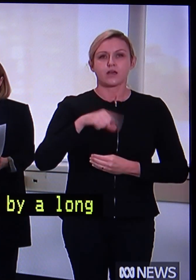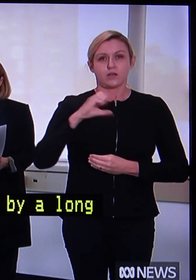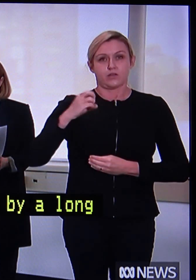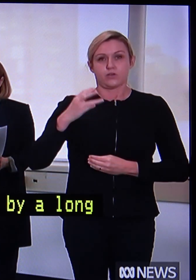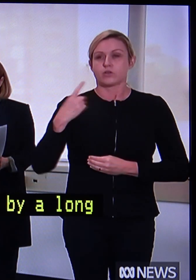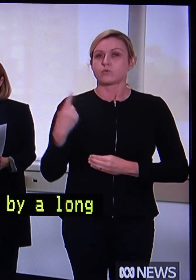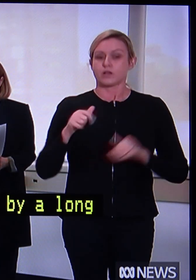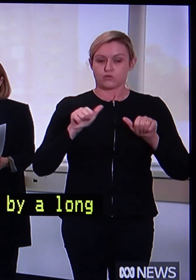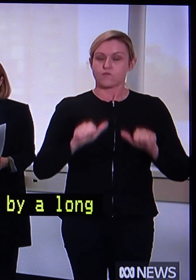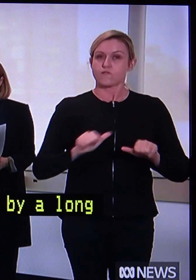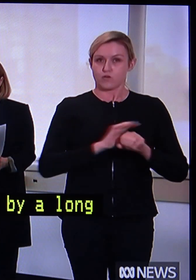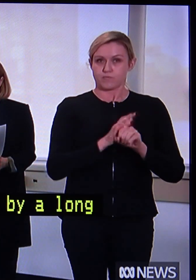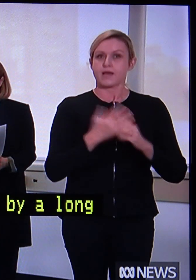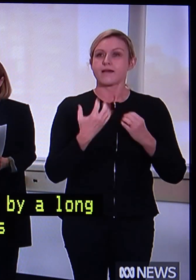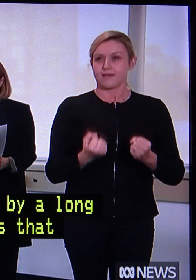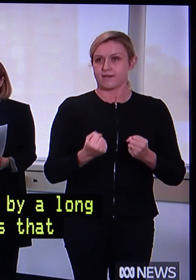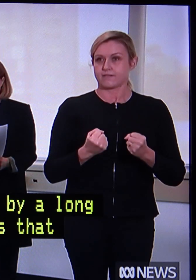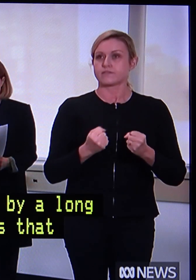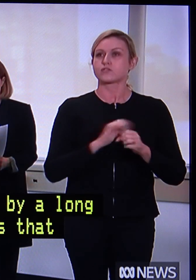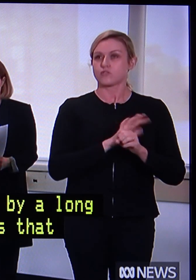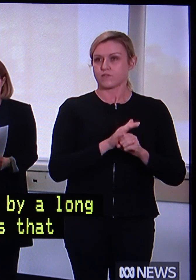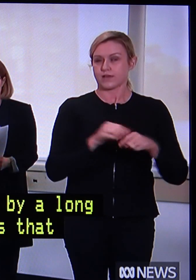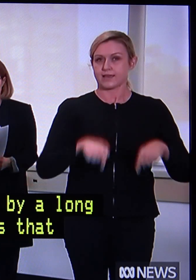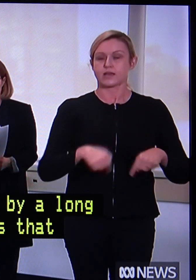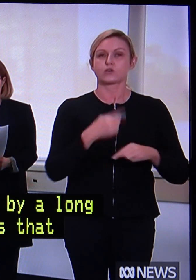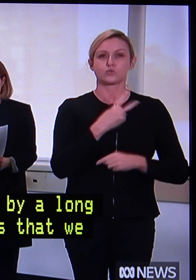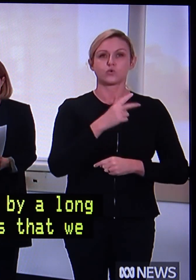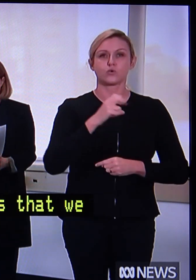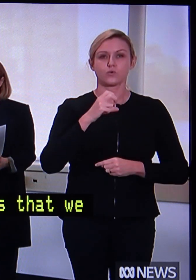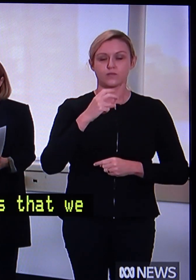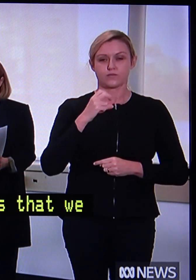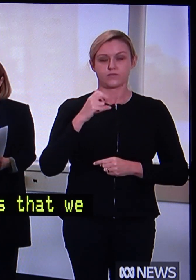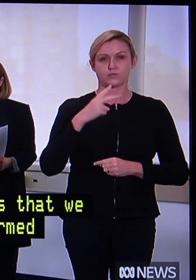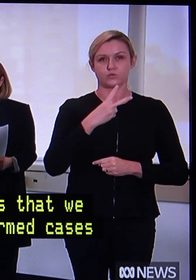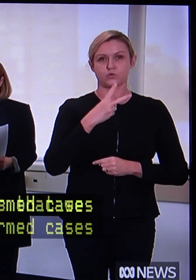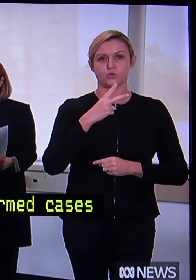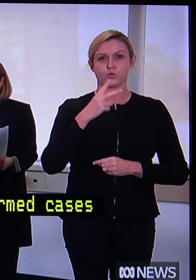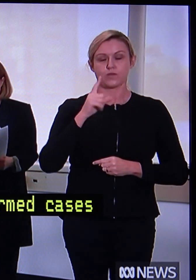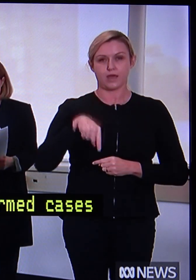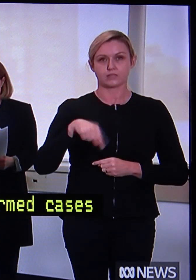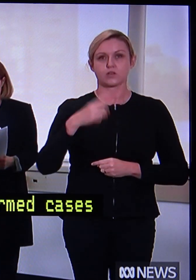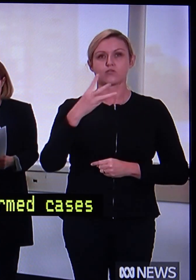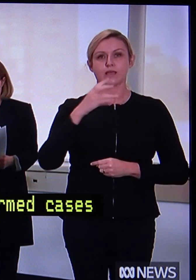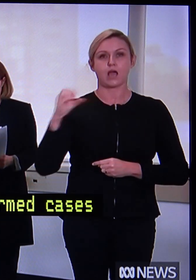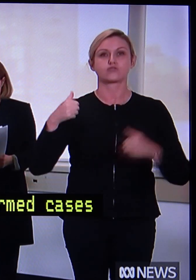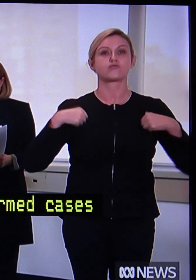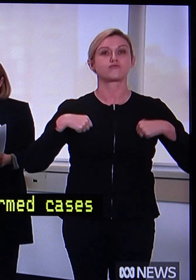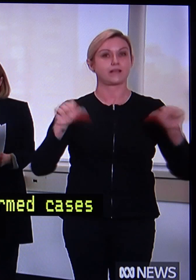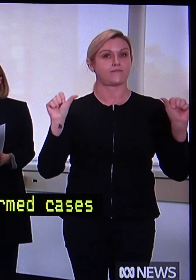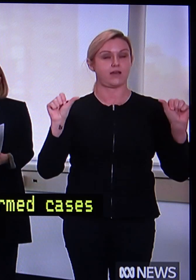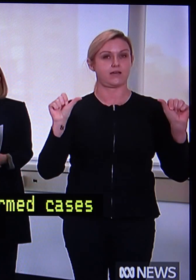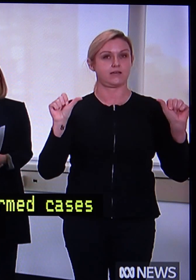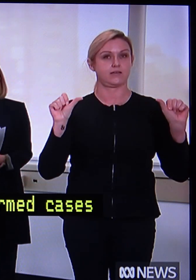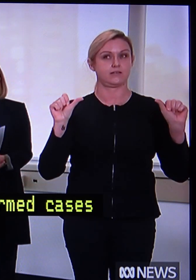we've had that were confirmed cases here in New South Wales, 2,300 have recovered. And that's also